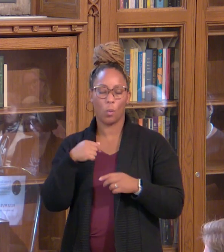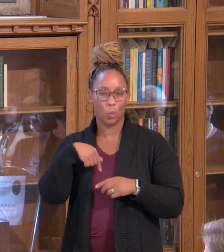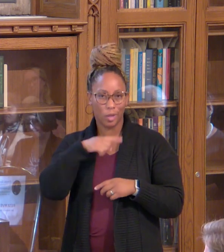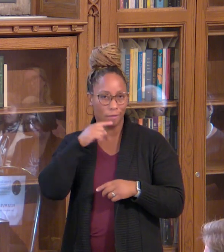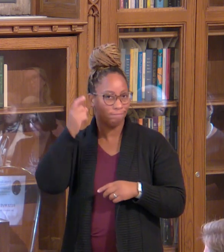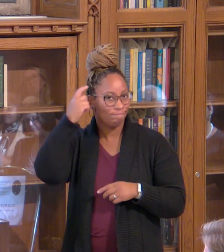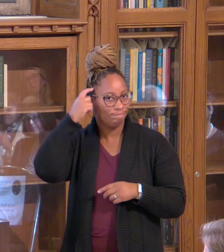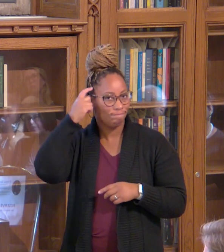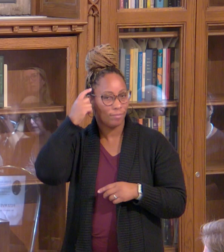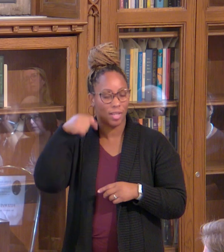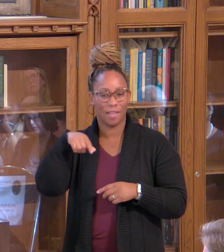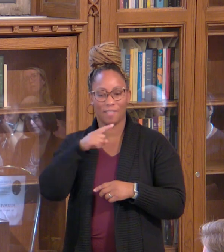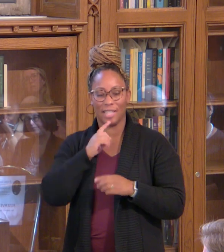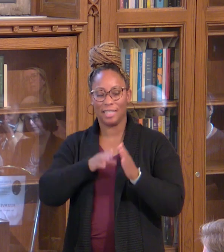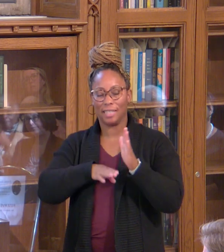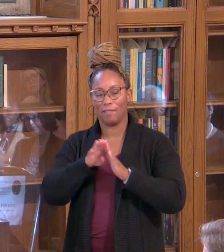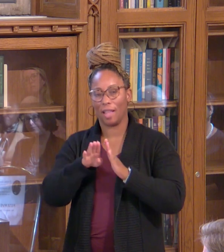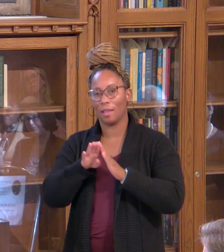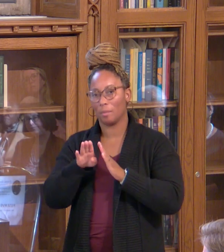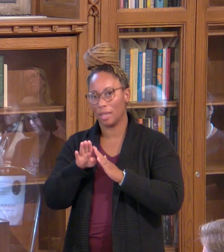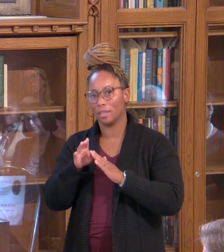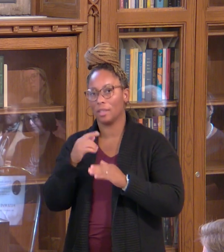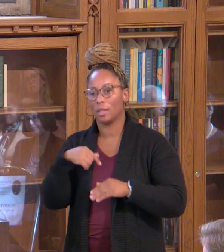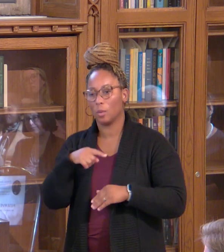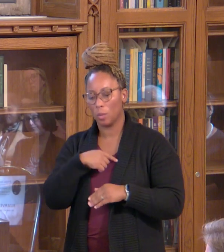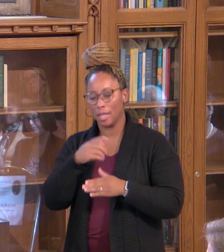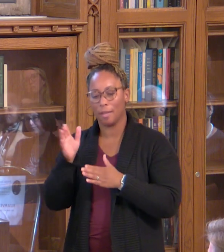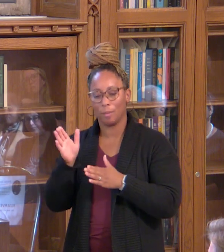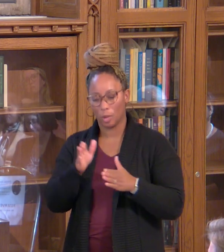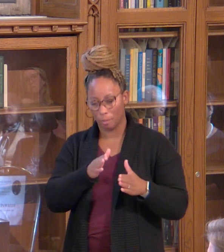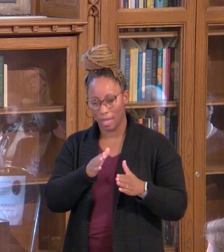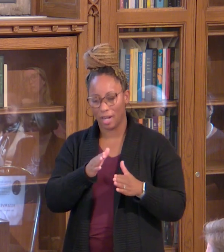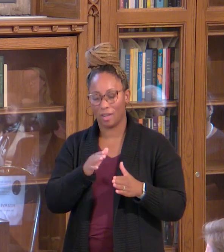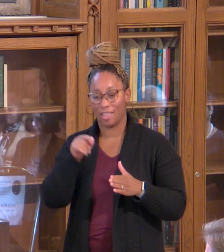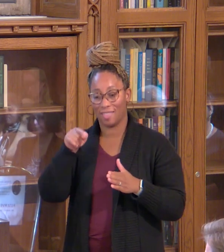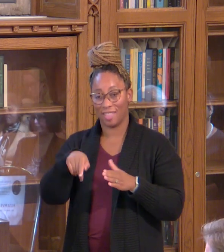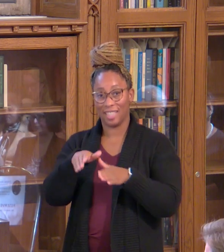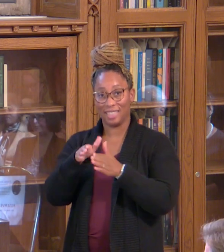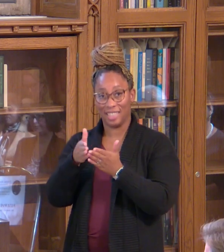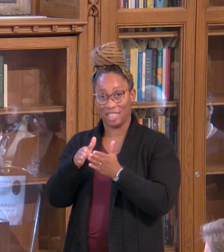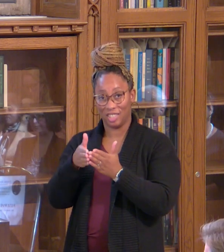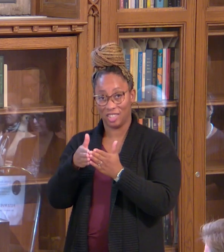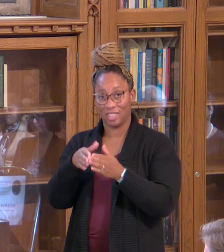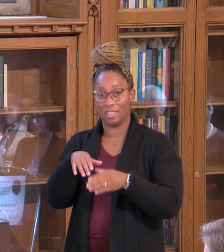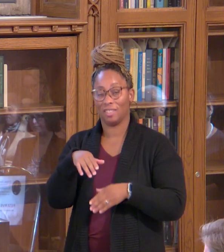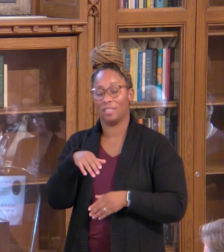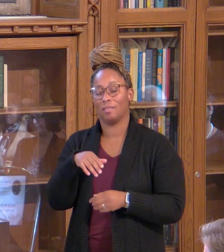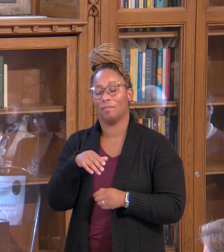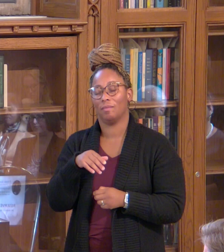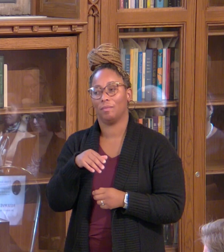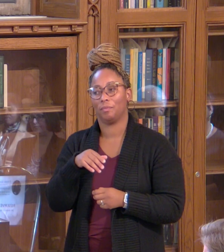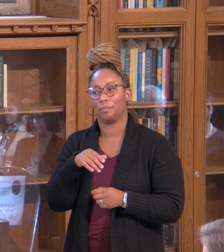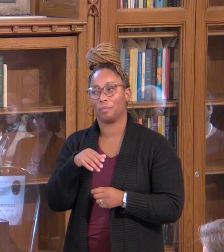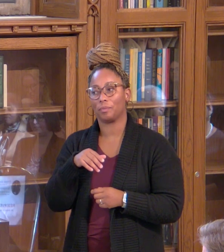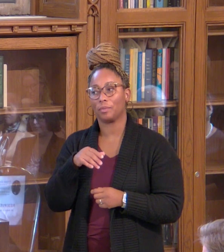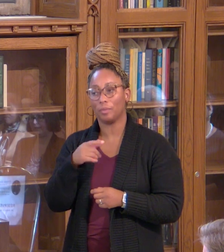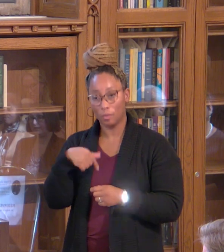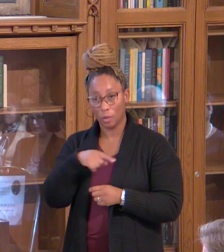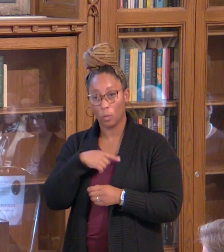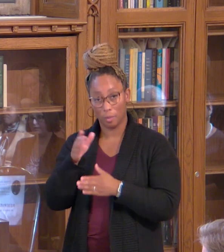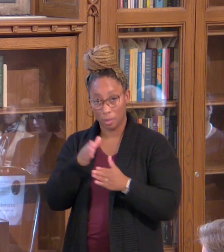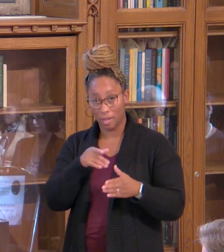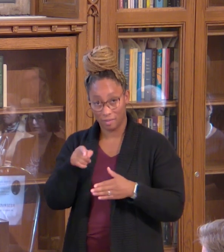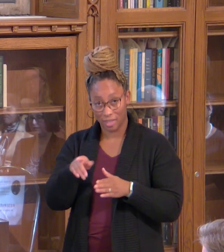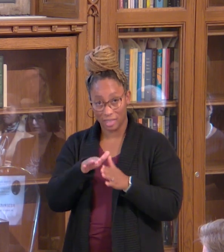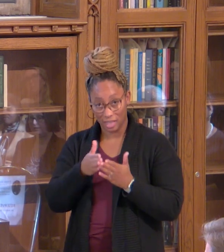mindful of these developments we have prepared this Edition we have prepared